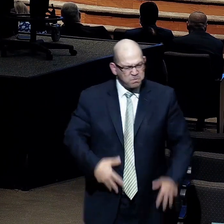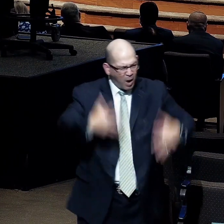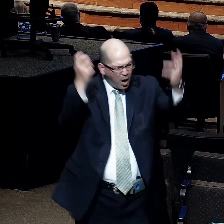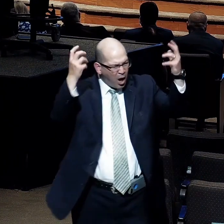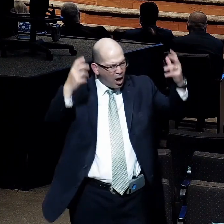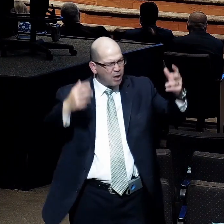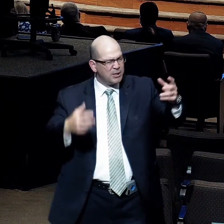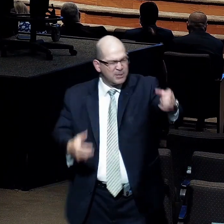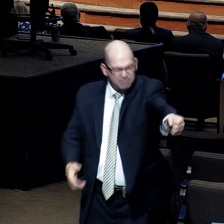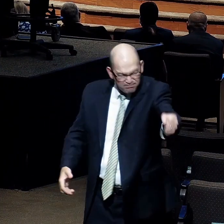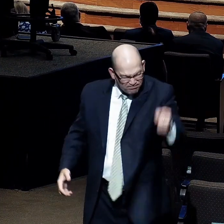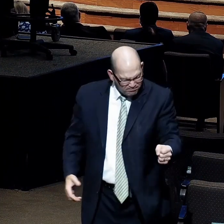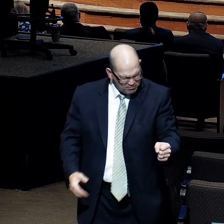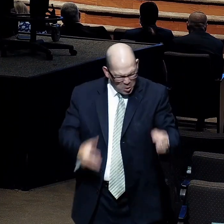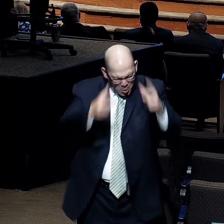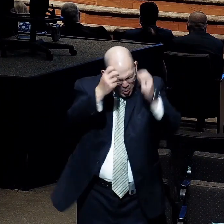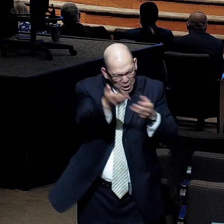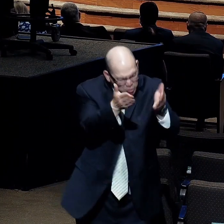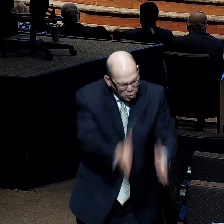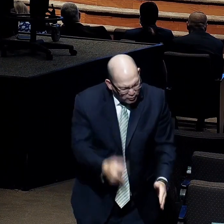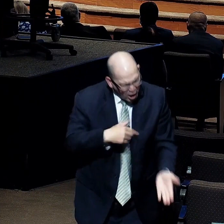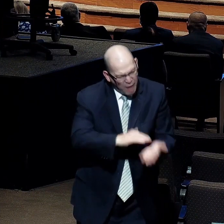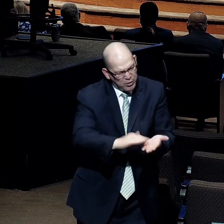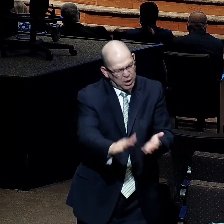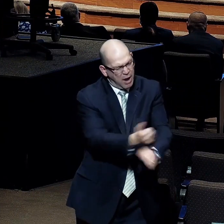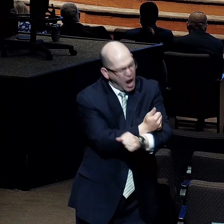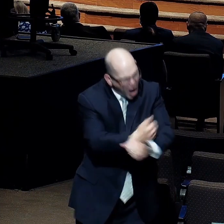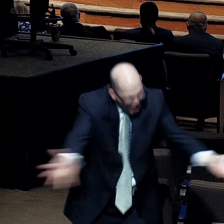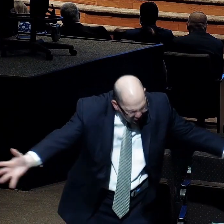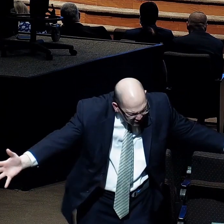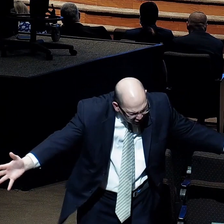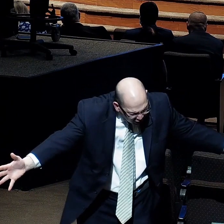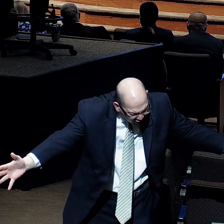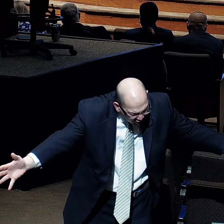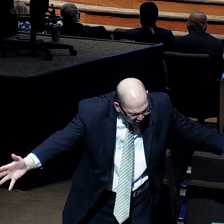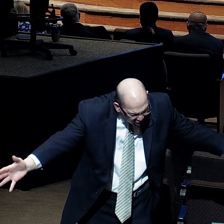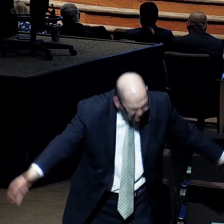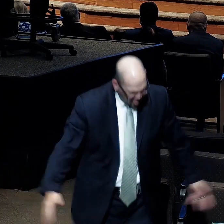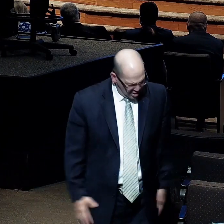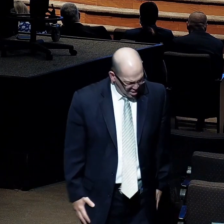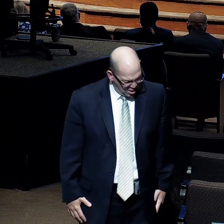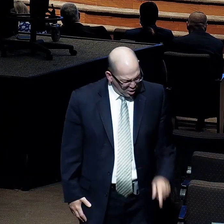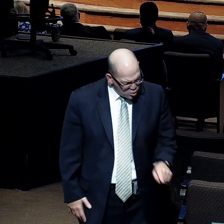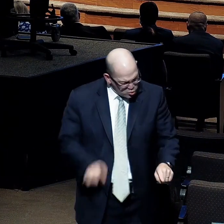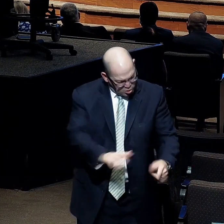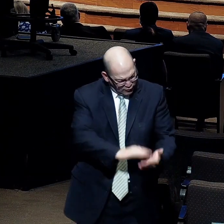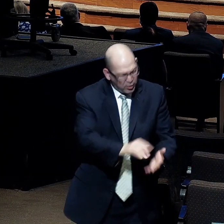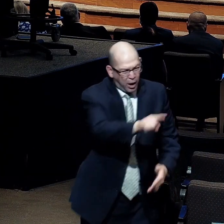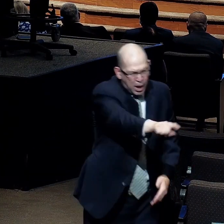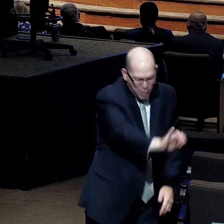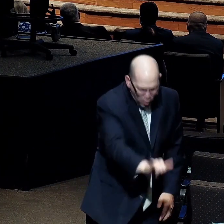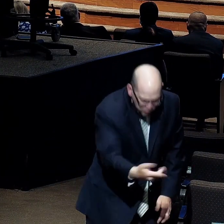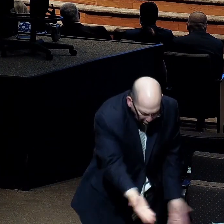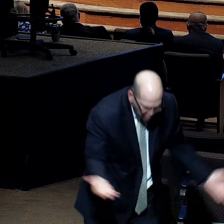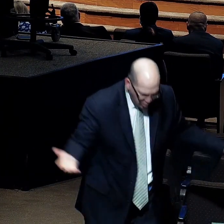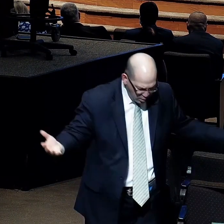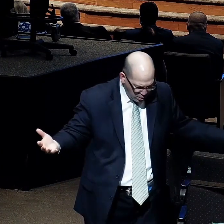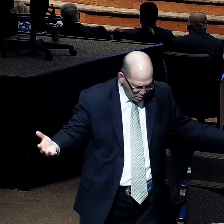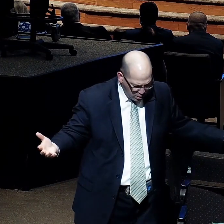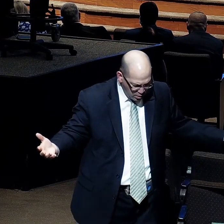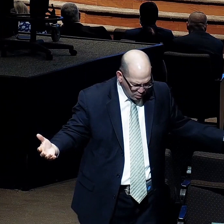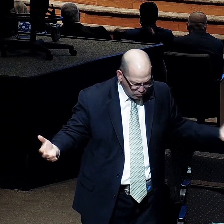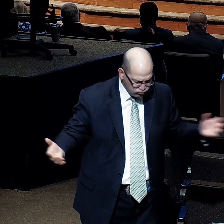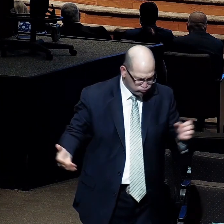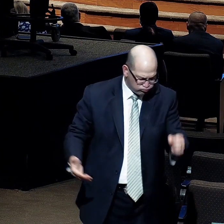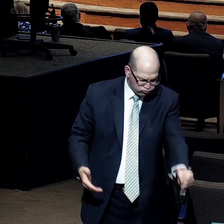thou wicked servant, I forgave thee all that debt because thou desiredst me. Shouldest not thou also have compassion on thy fellow servant,